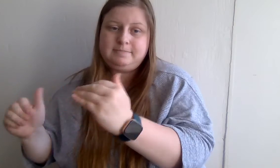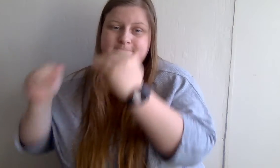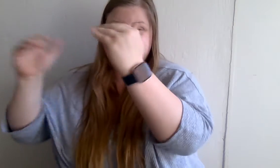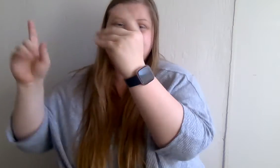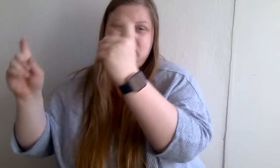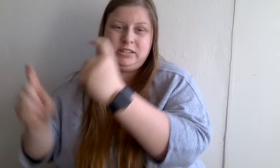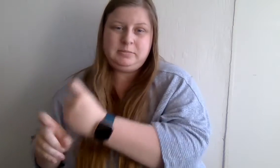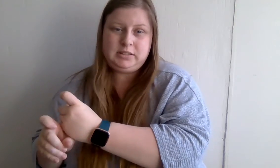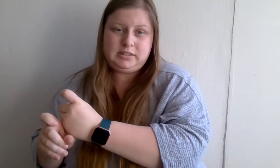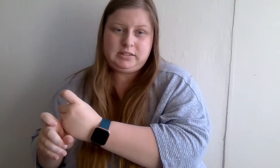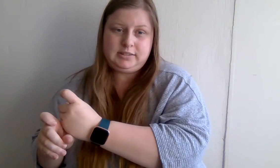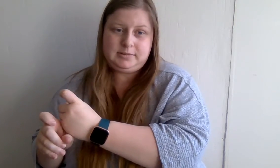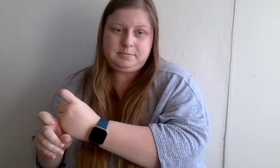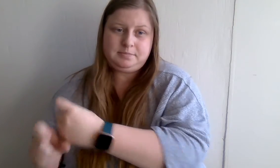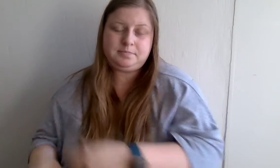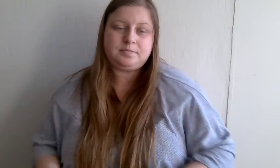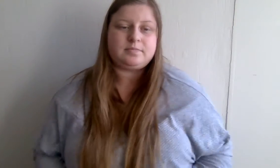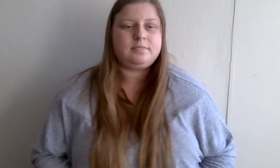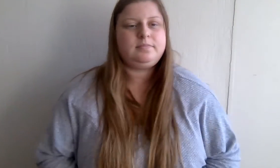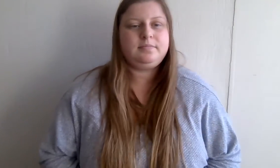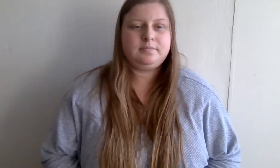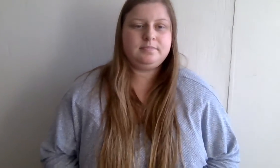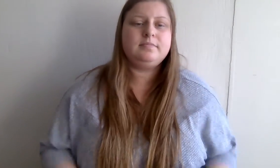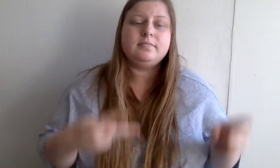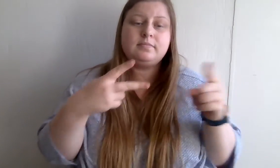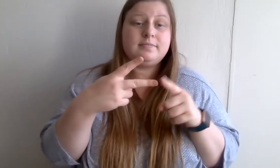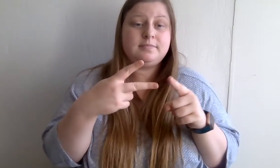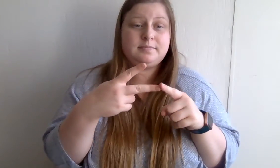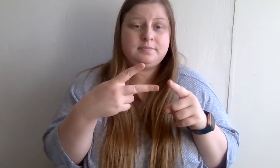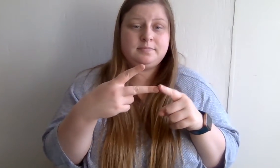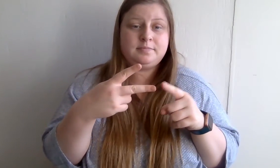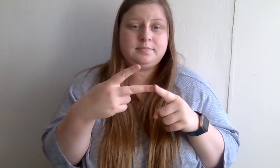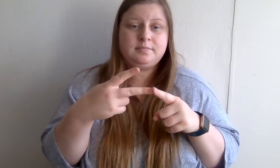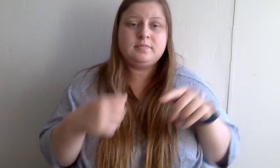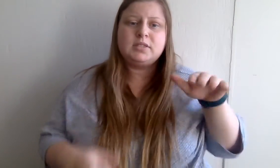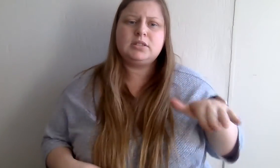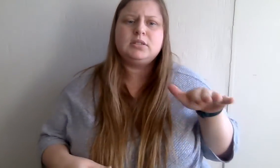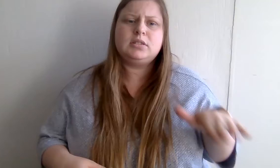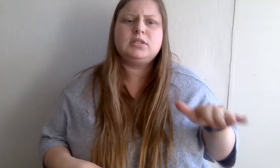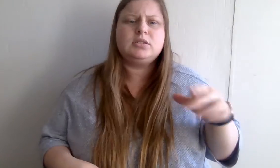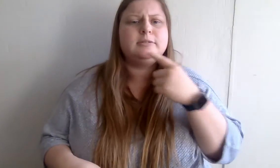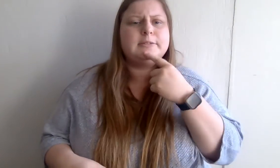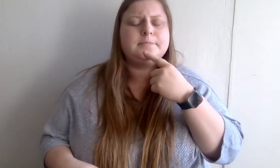store. You summarize the child's utterance and increase the level of complexity.